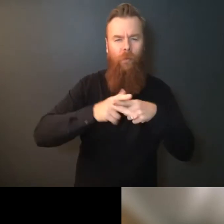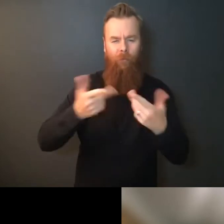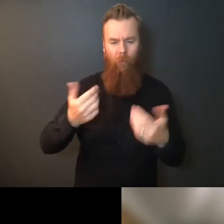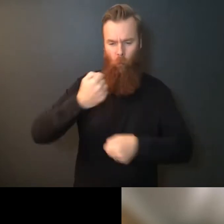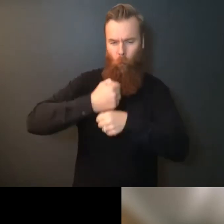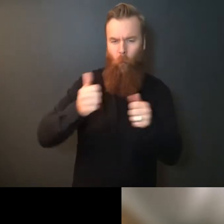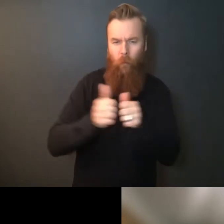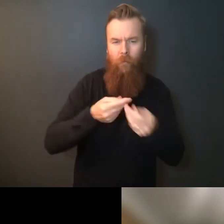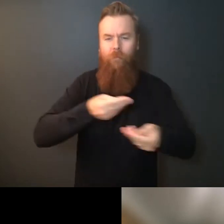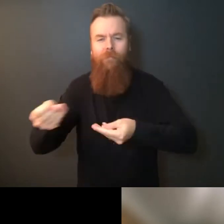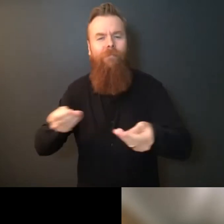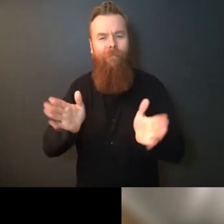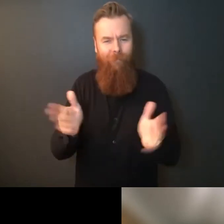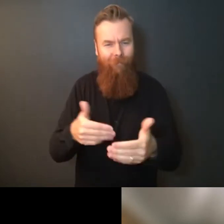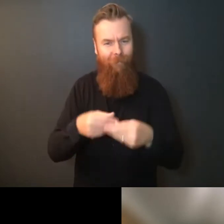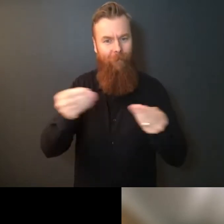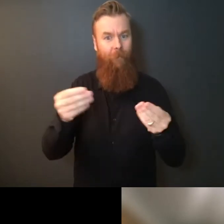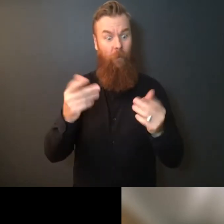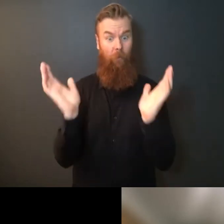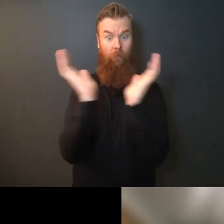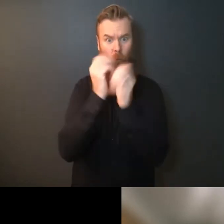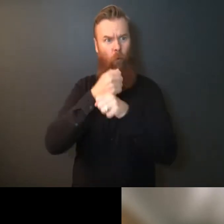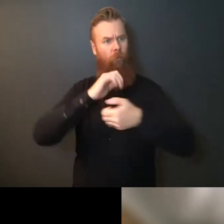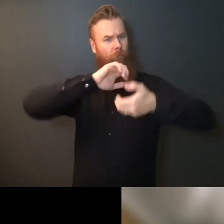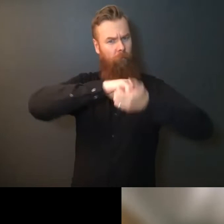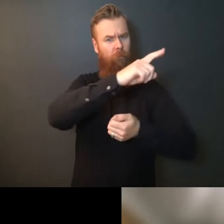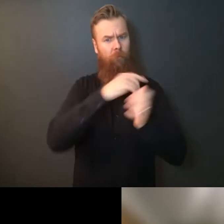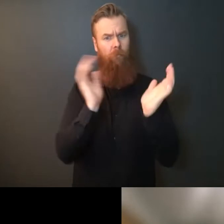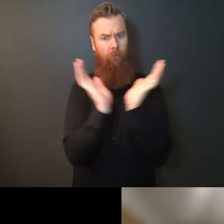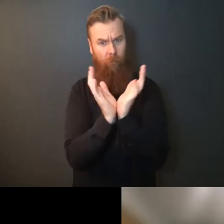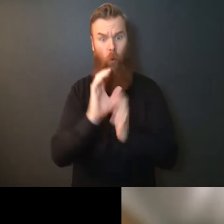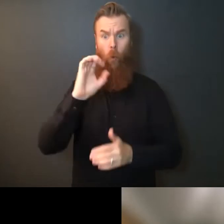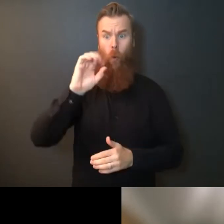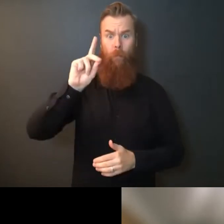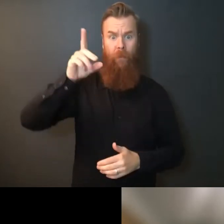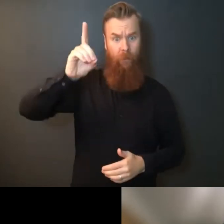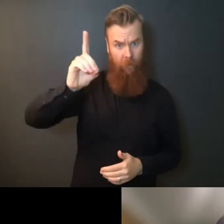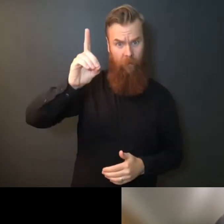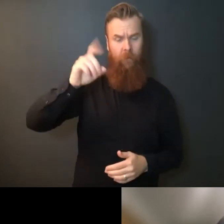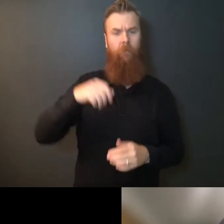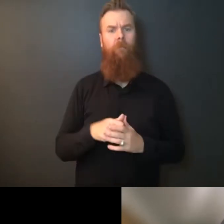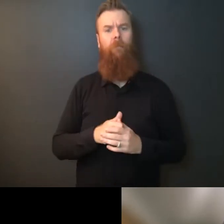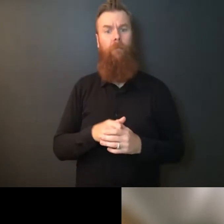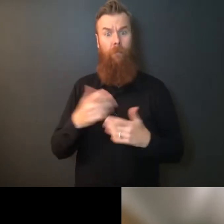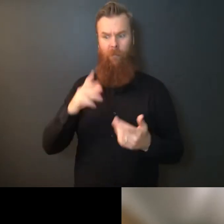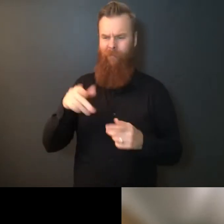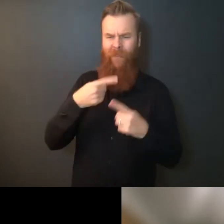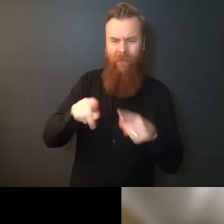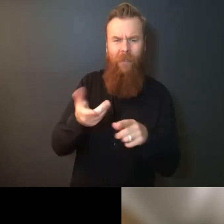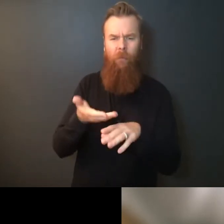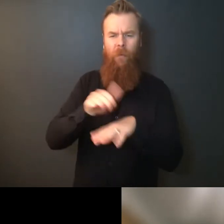with OPDs, with sector experts. So SBC practitioners, development practitioners, subject matter experts in disability